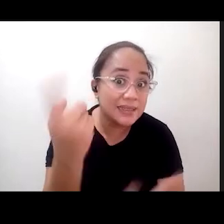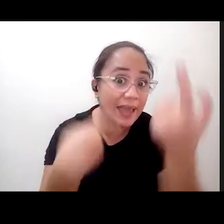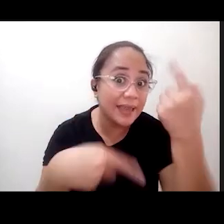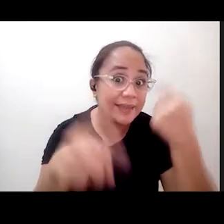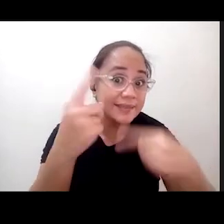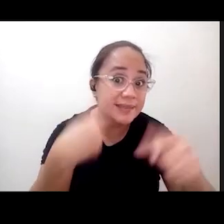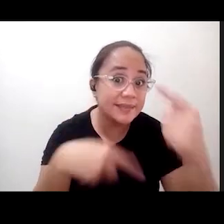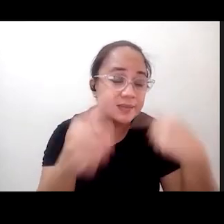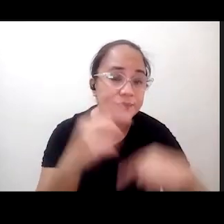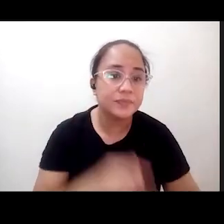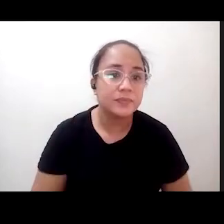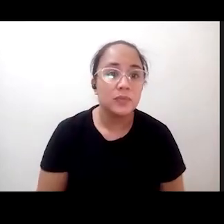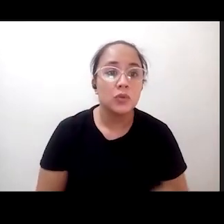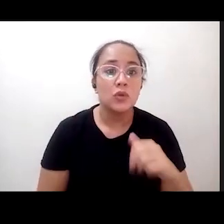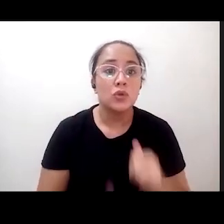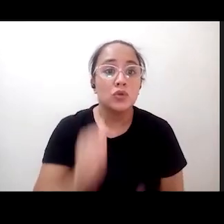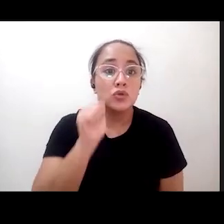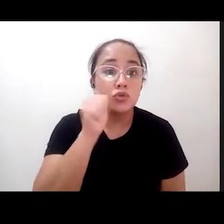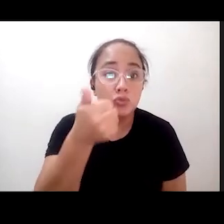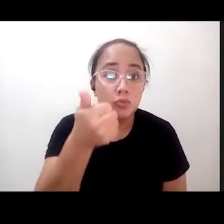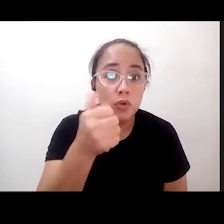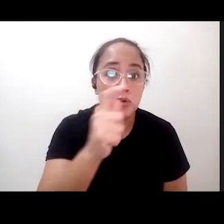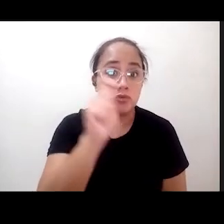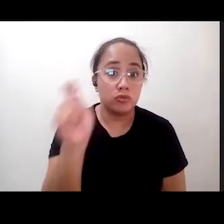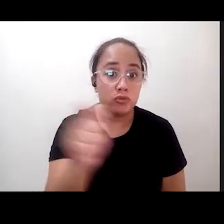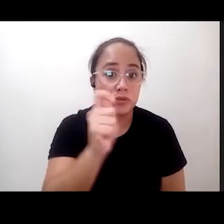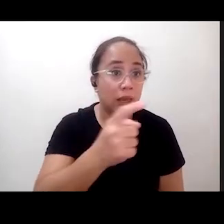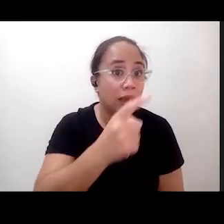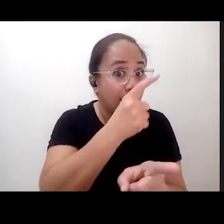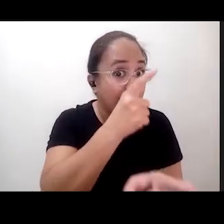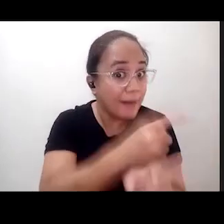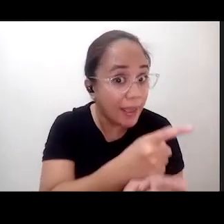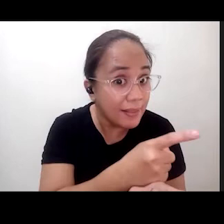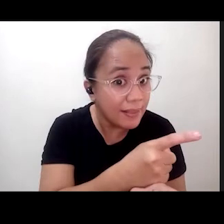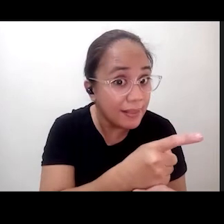tomorrow, Tuesday, right? And